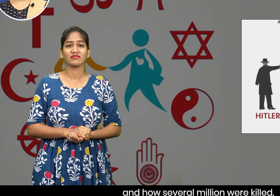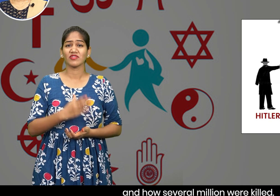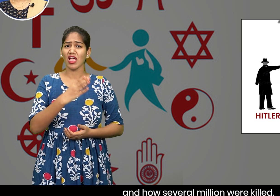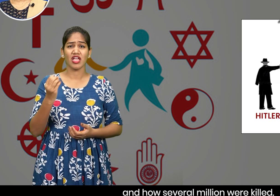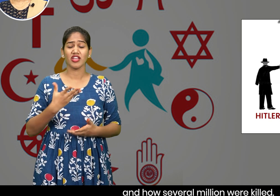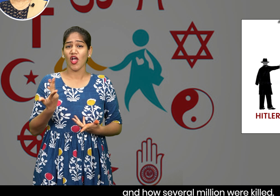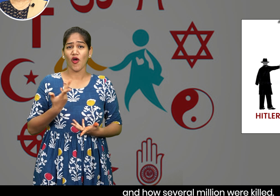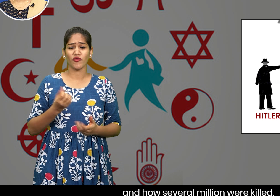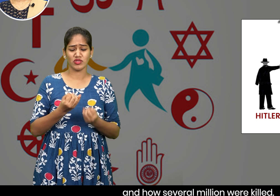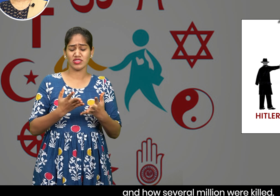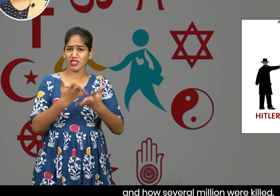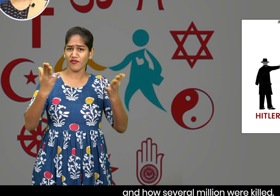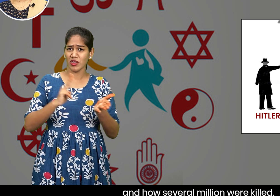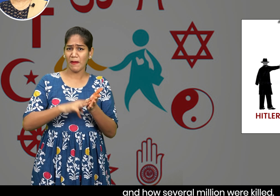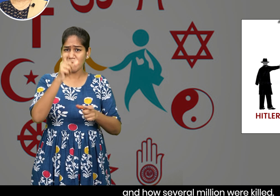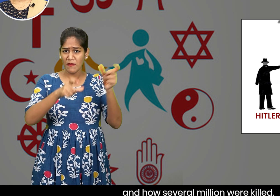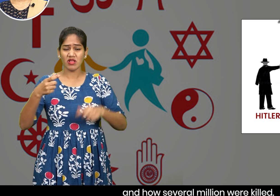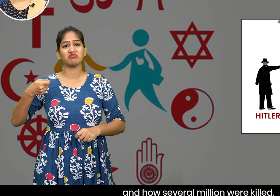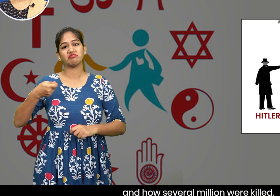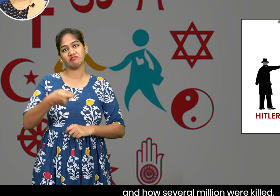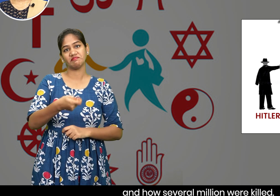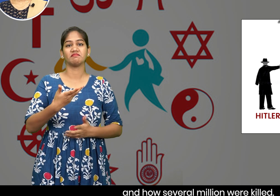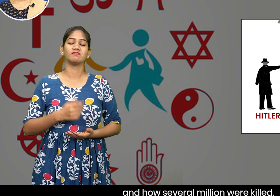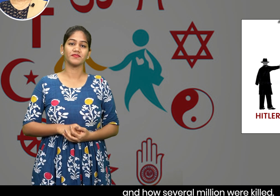and how several million were killed.